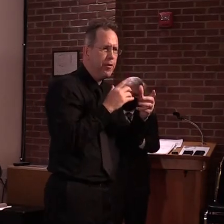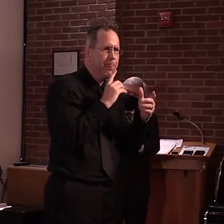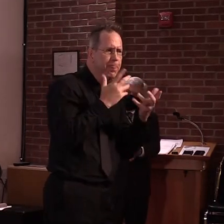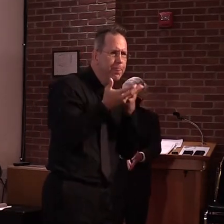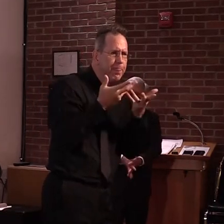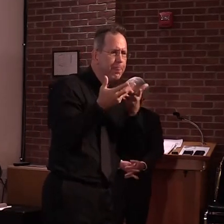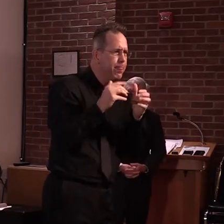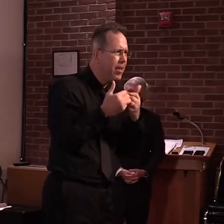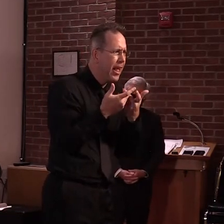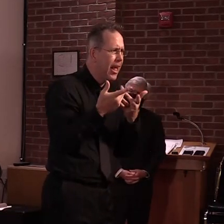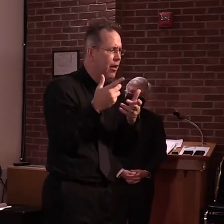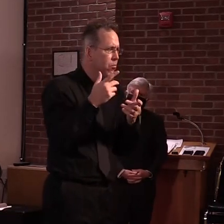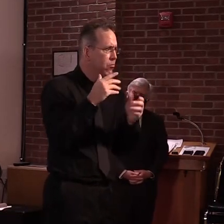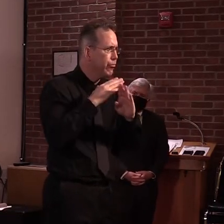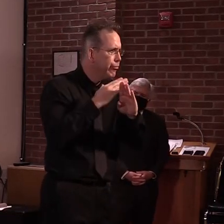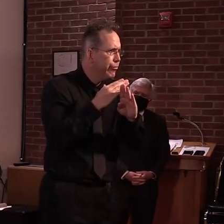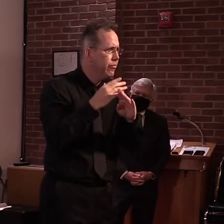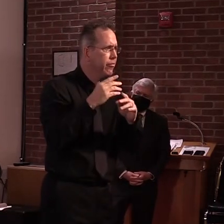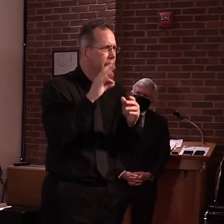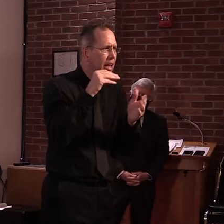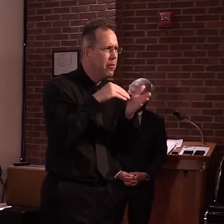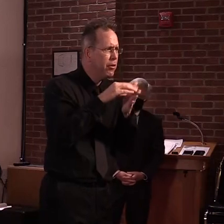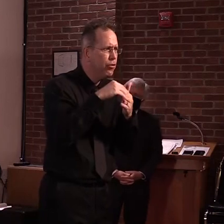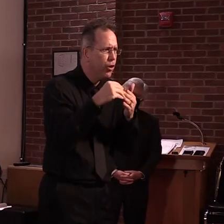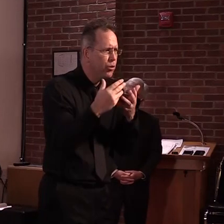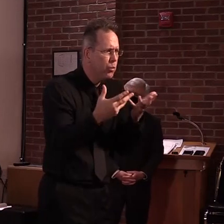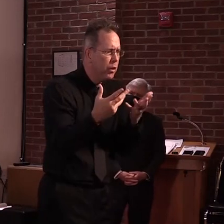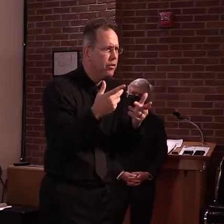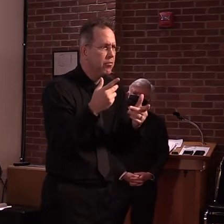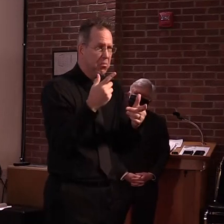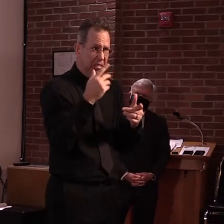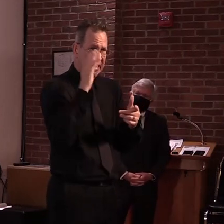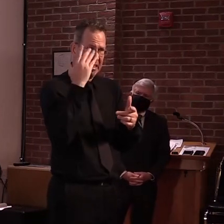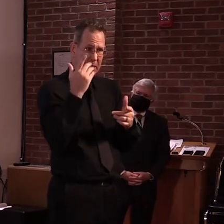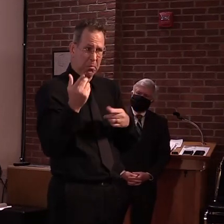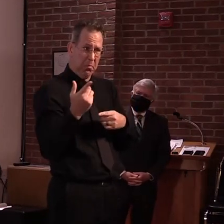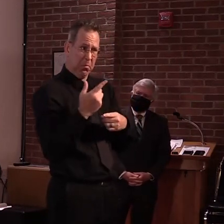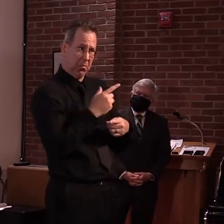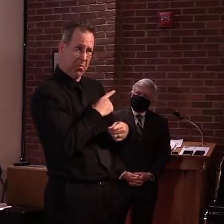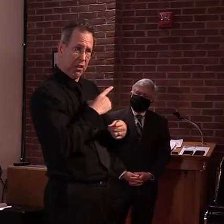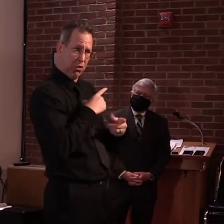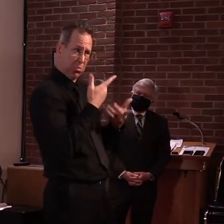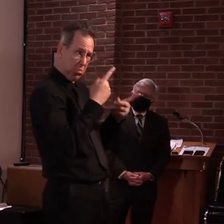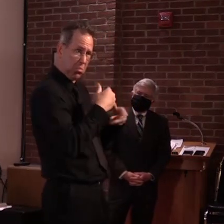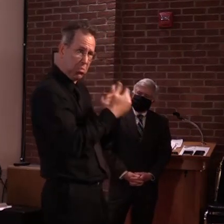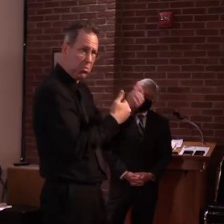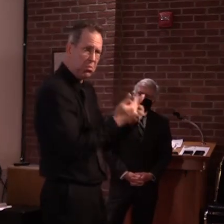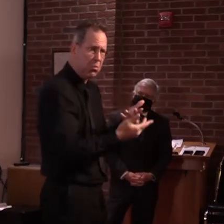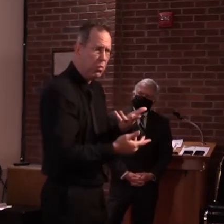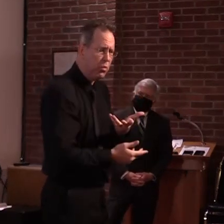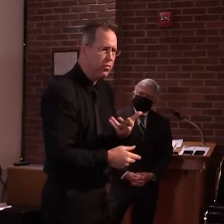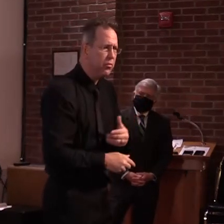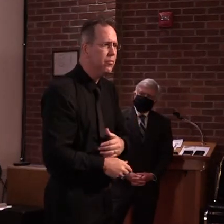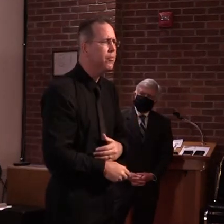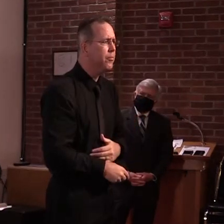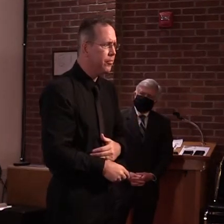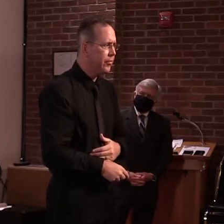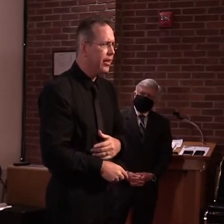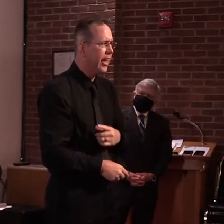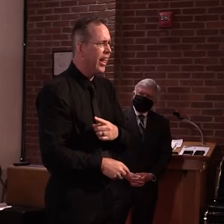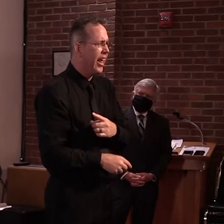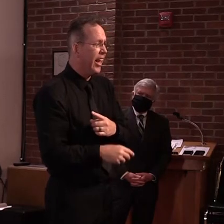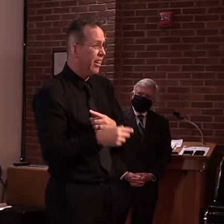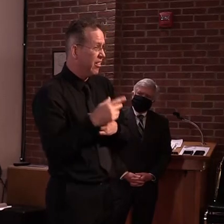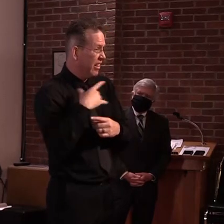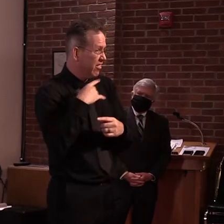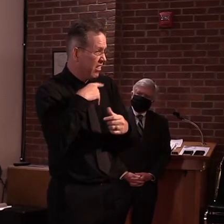with the CARES Act, whether this money will be able to be utilized to backfill our budgets. But I'm not sure that